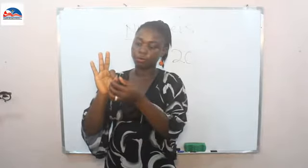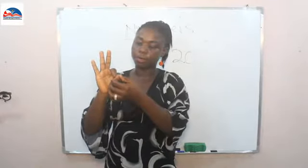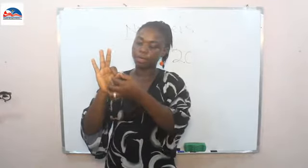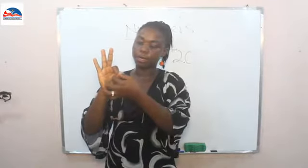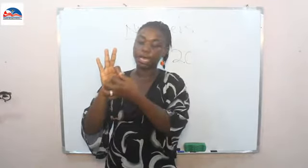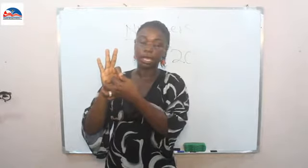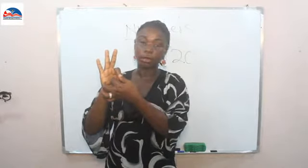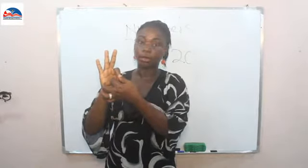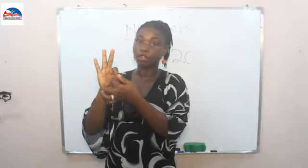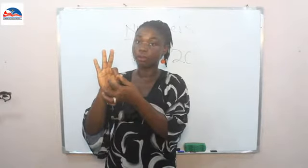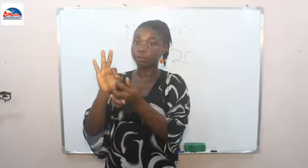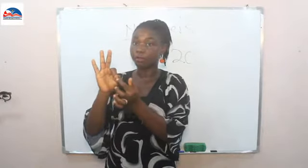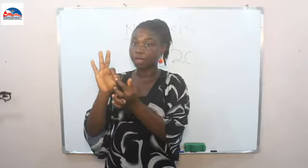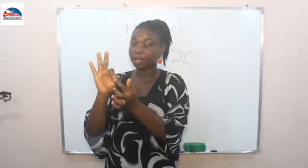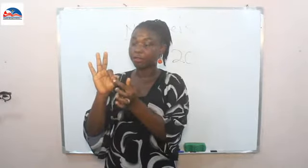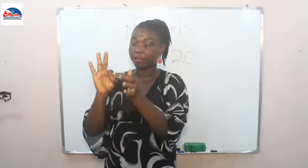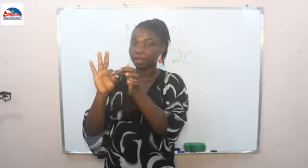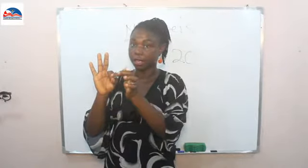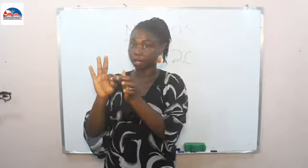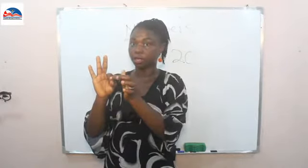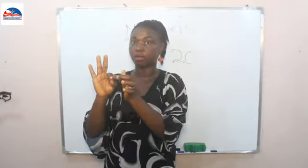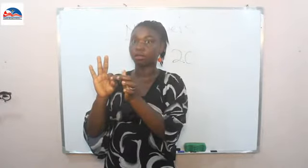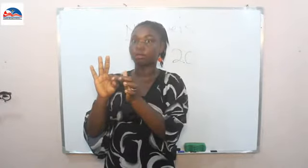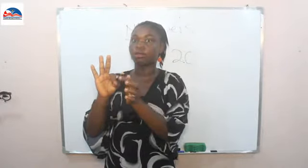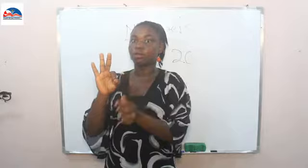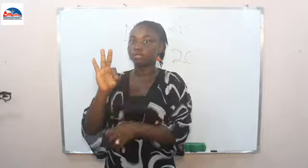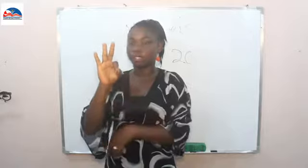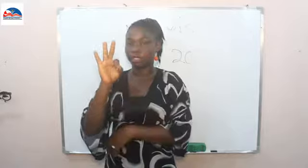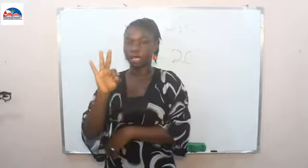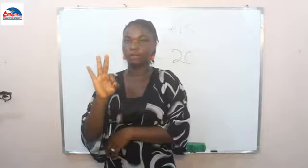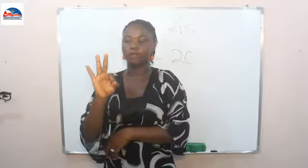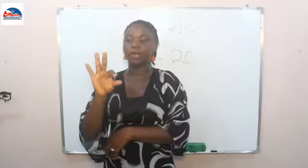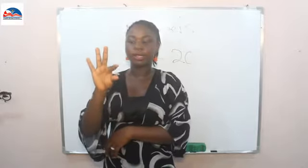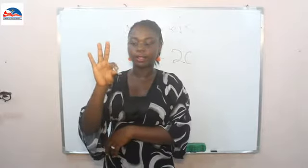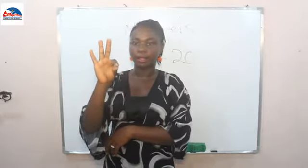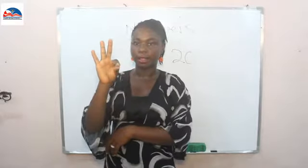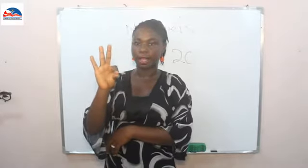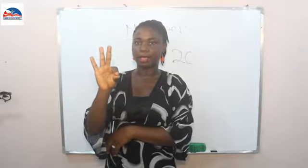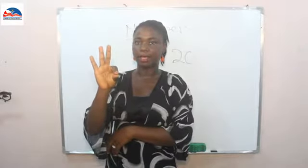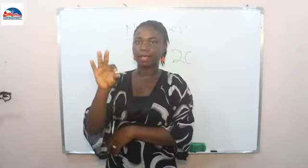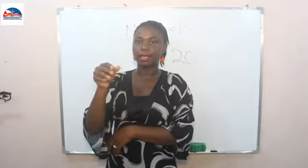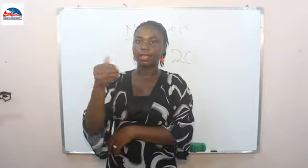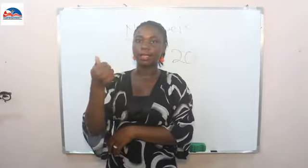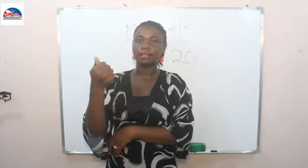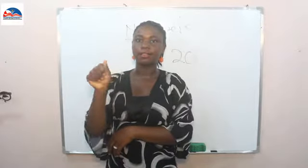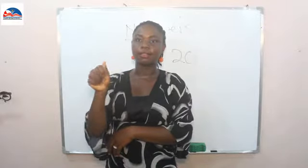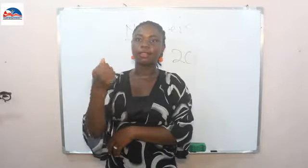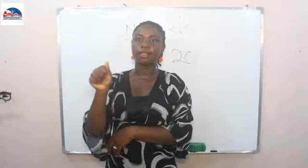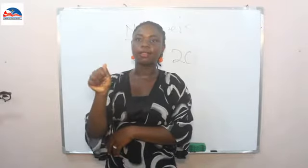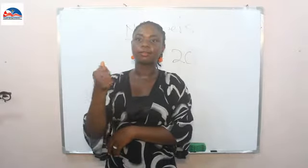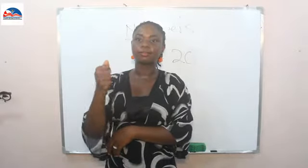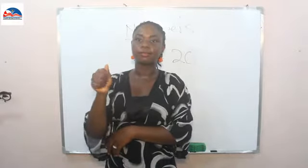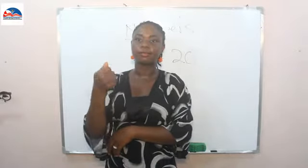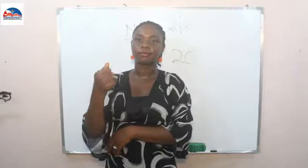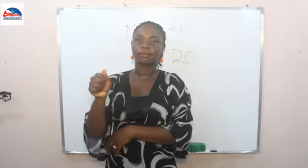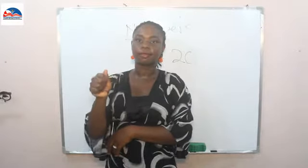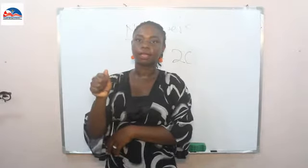be lying on top of the finger of your index, which is F. While this is 9, then this is 10.